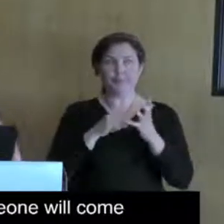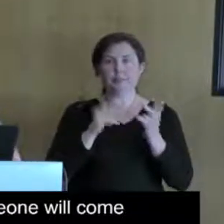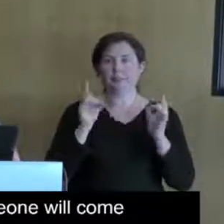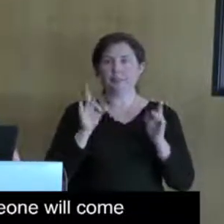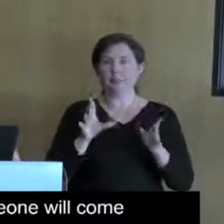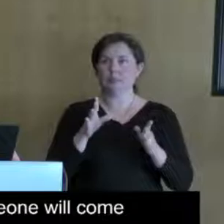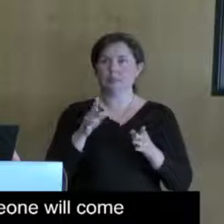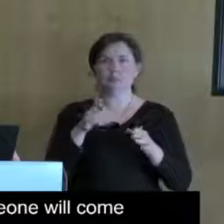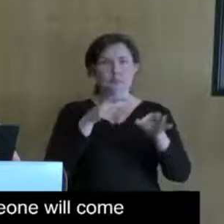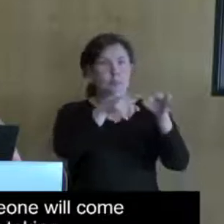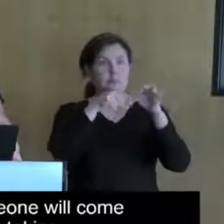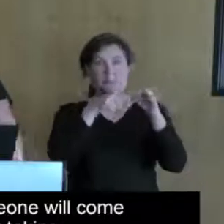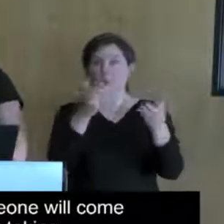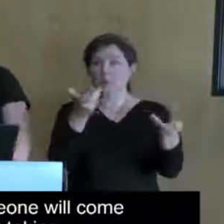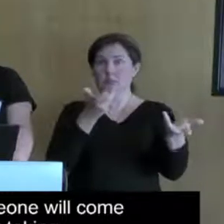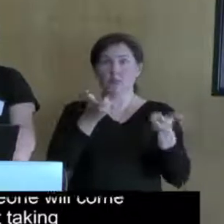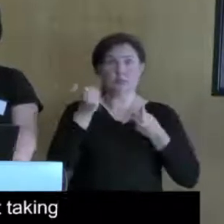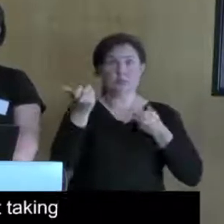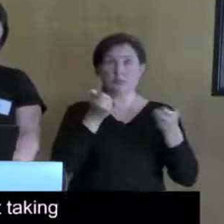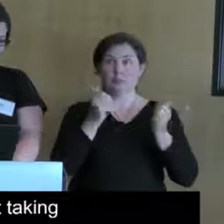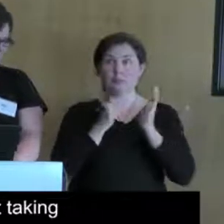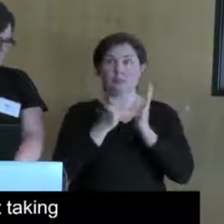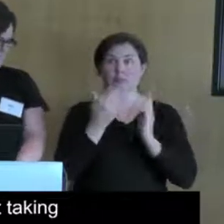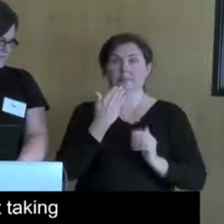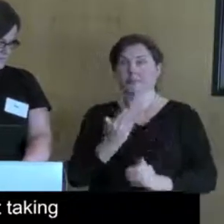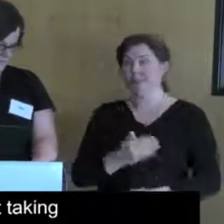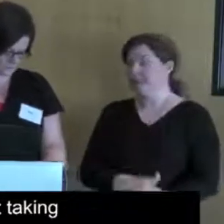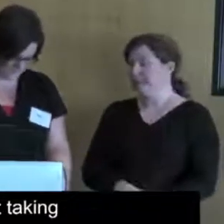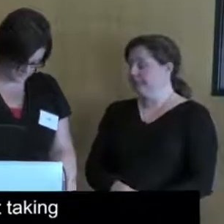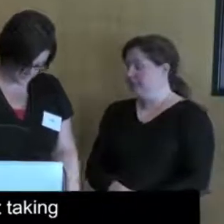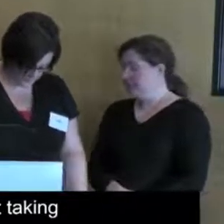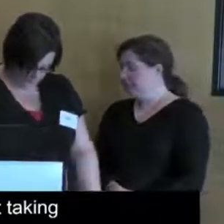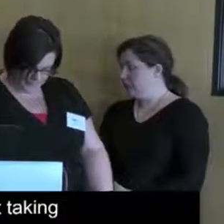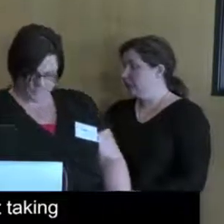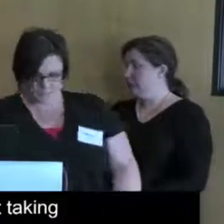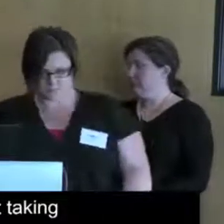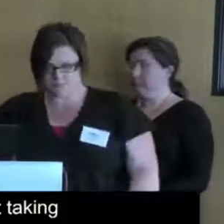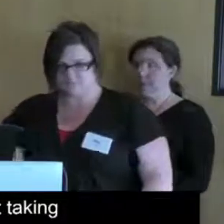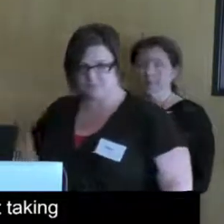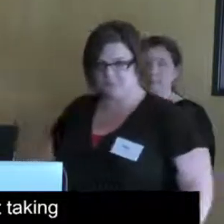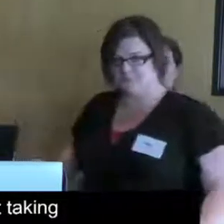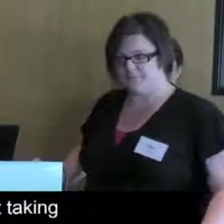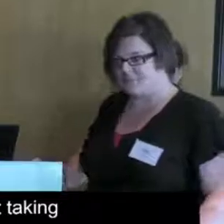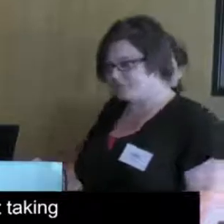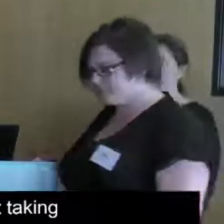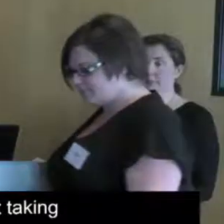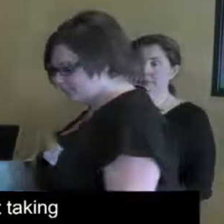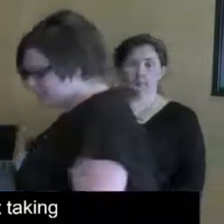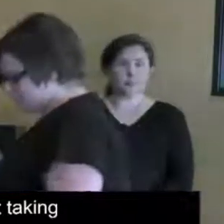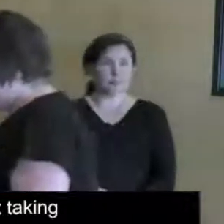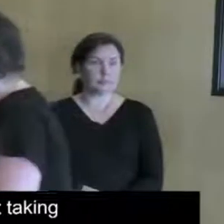Just quickly, if you want to ask a question, we ask you to raise your hand and then someone will come around with the microphone.